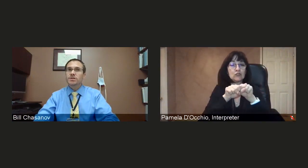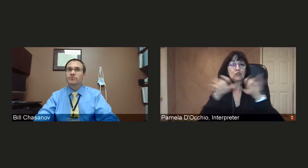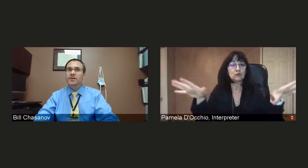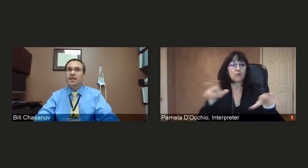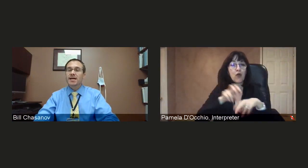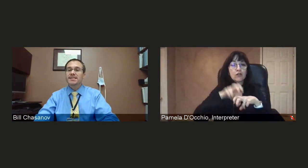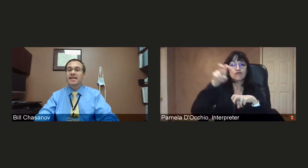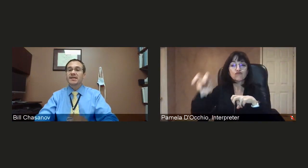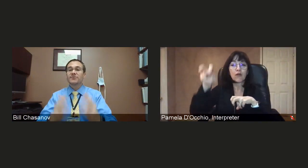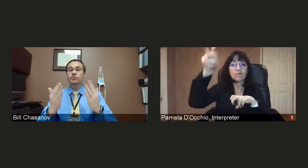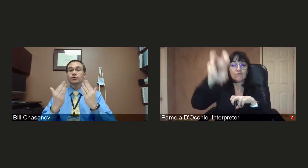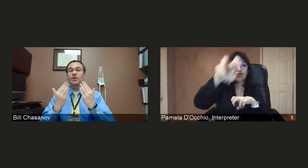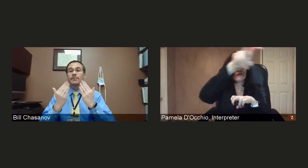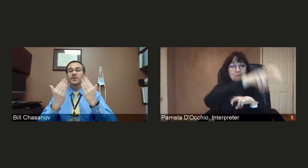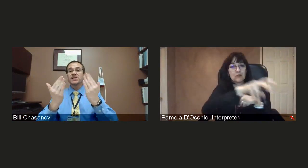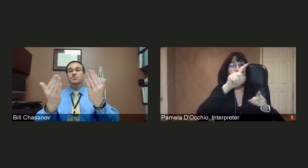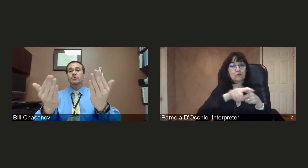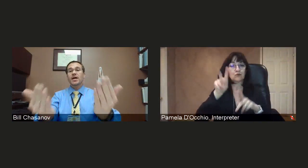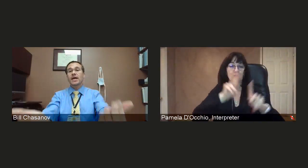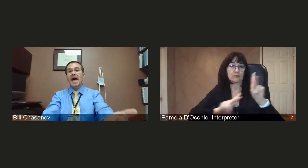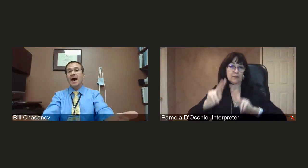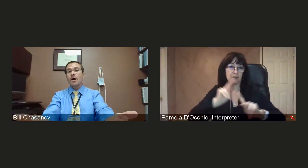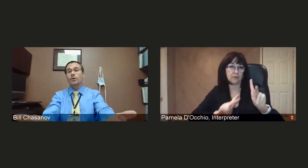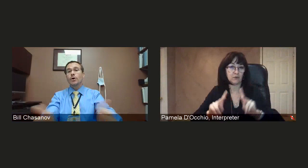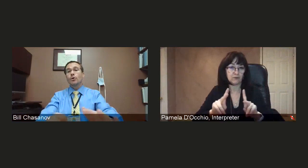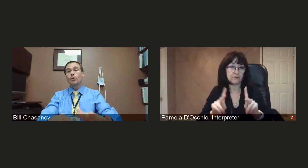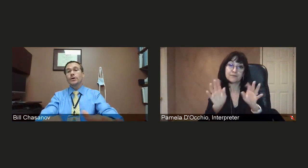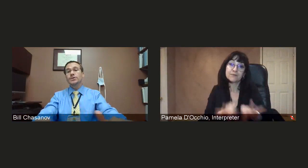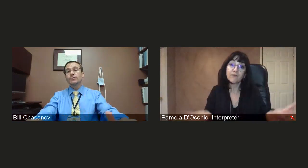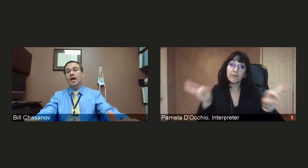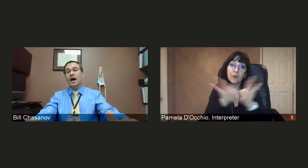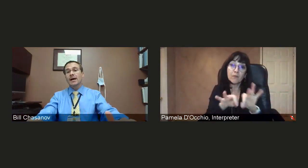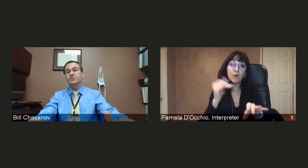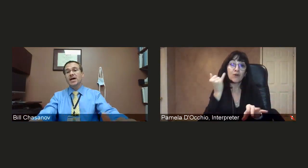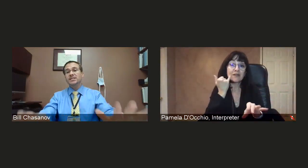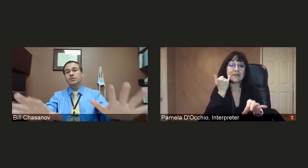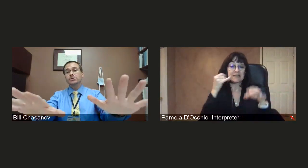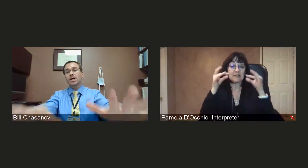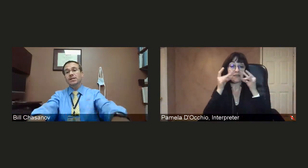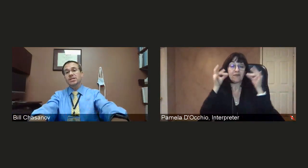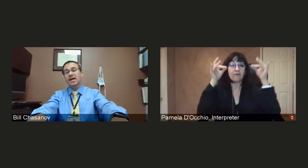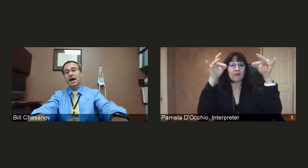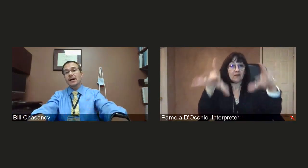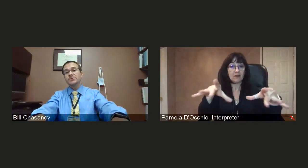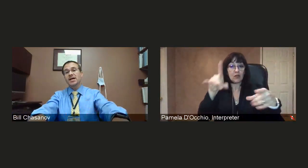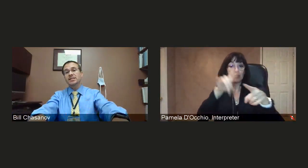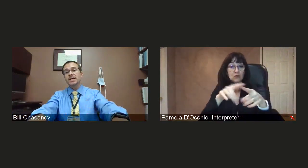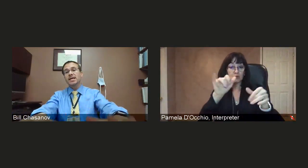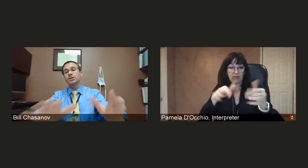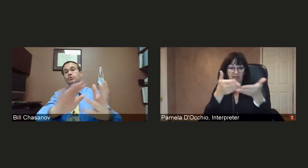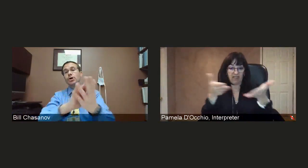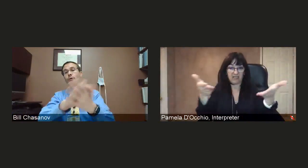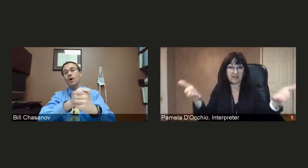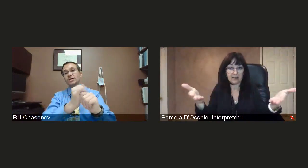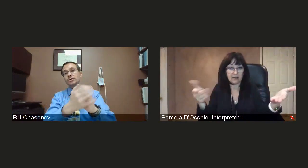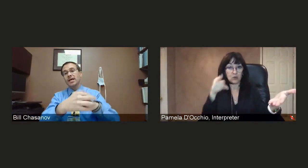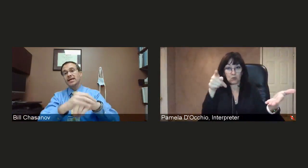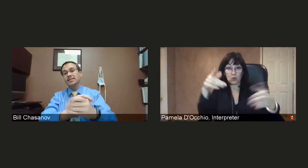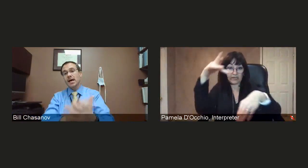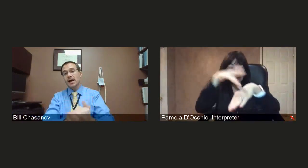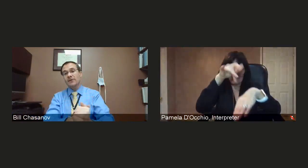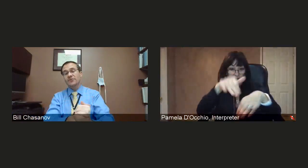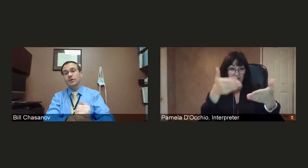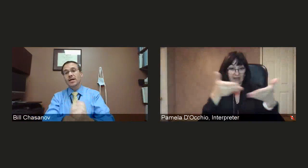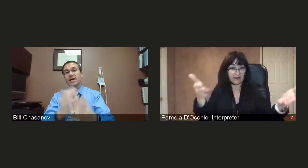also important to realize that if those droplets spread out onto an object and you touch that object and you don't wash